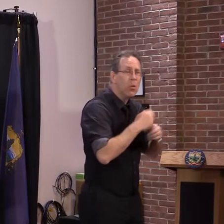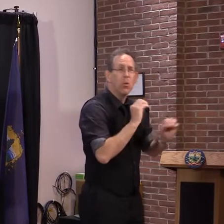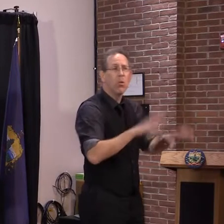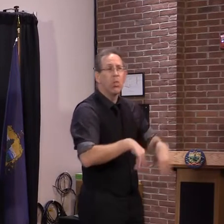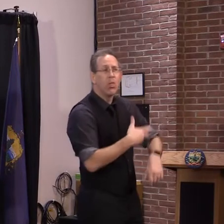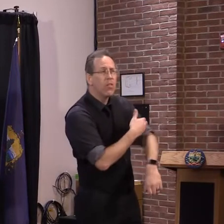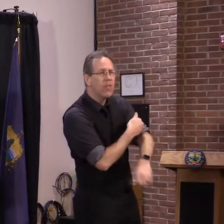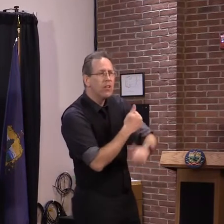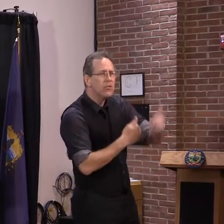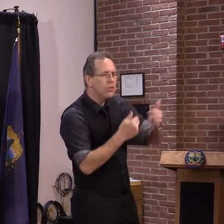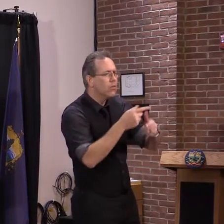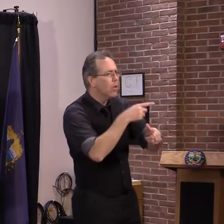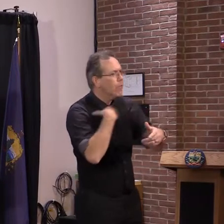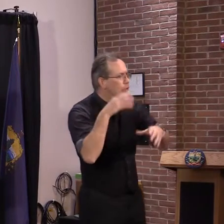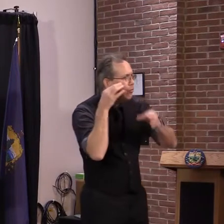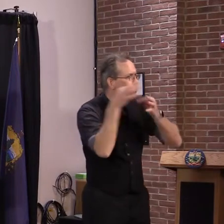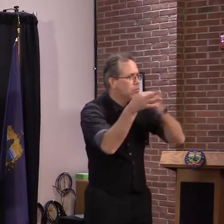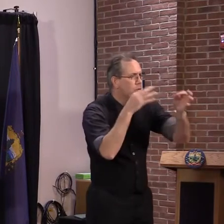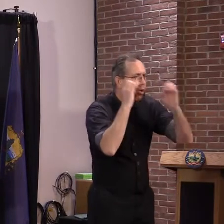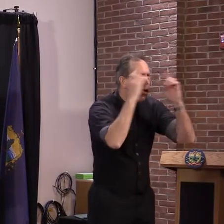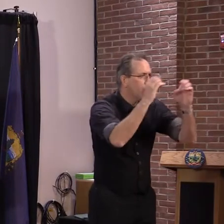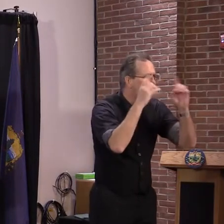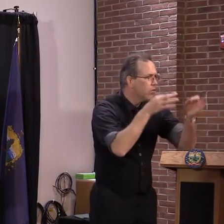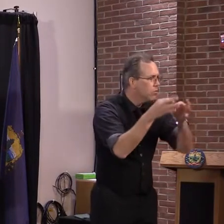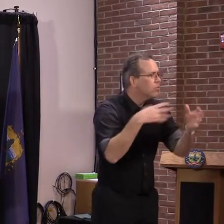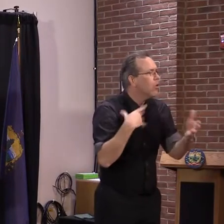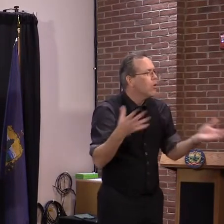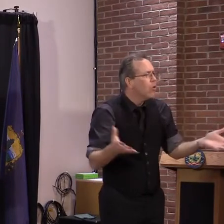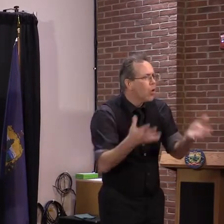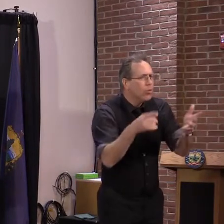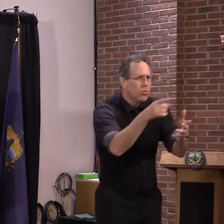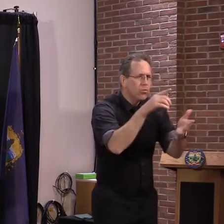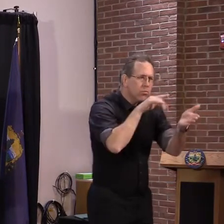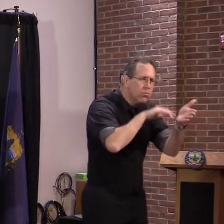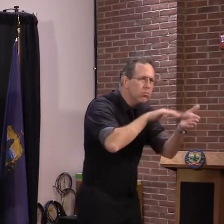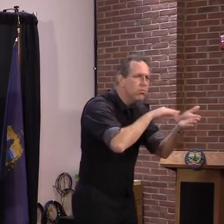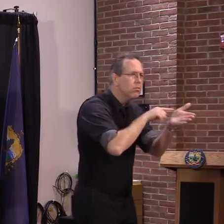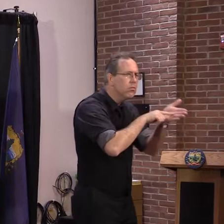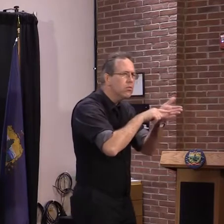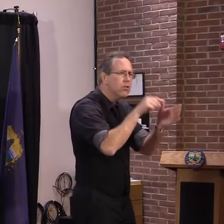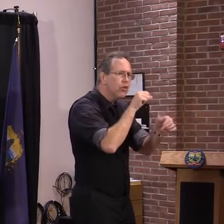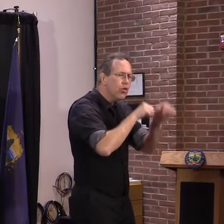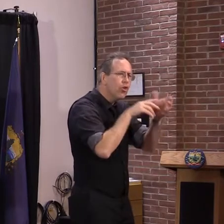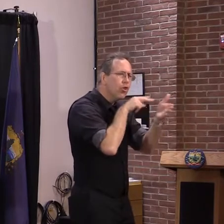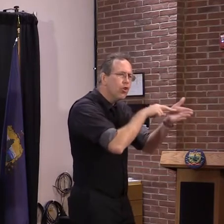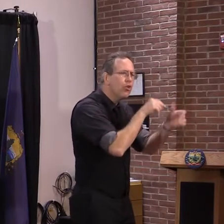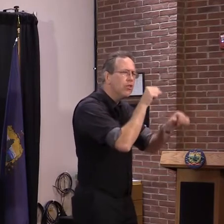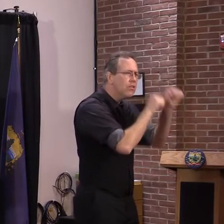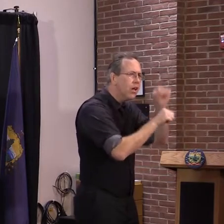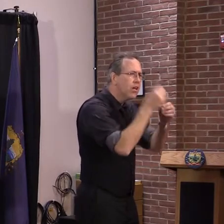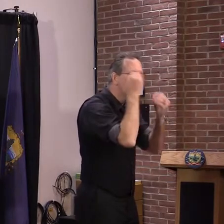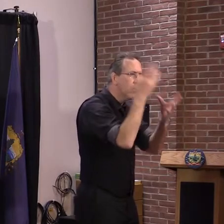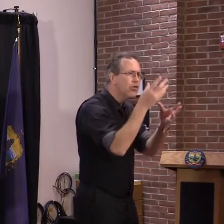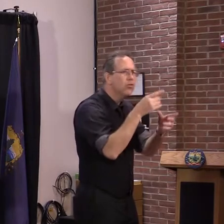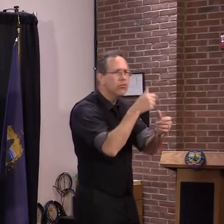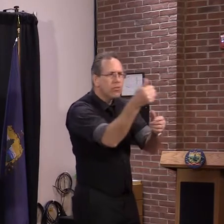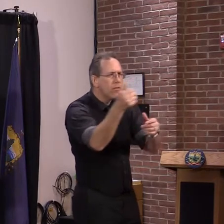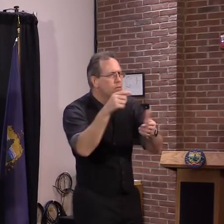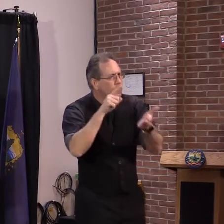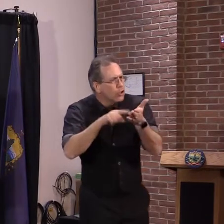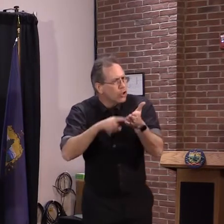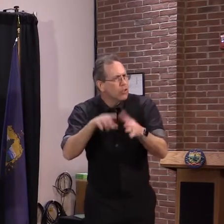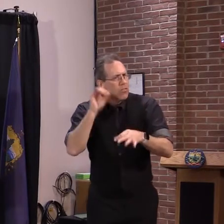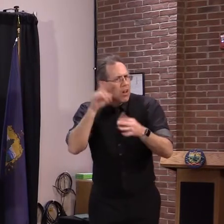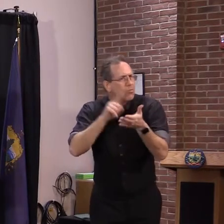make these decisions using medical and science-based information. And then we all need to accept these